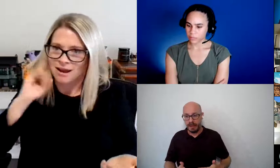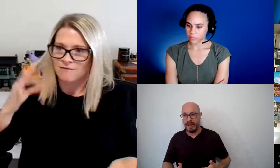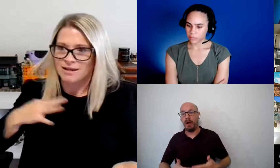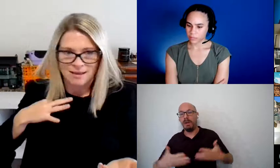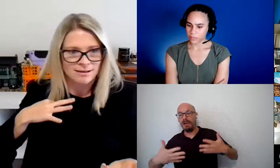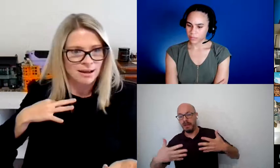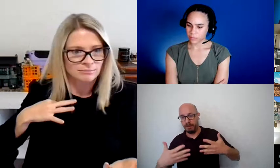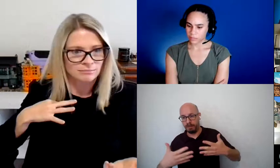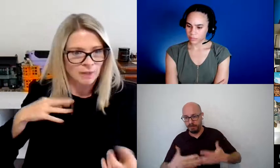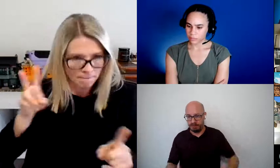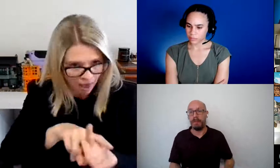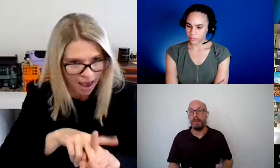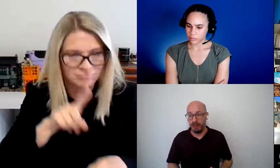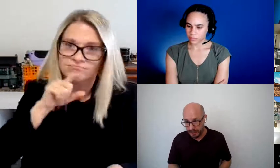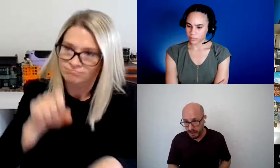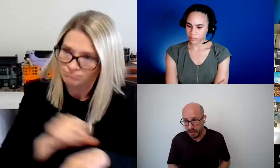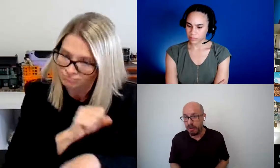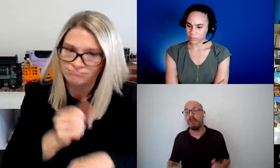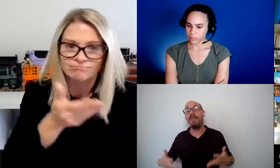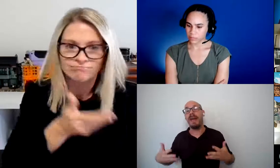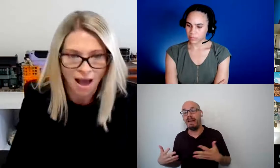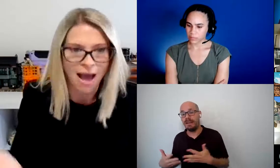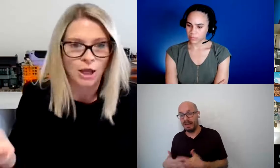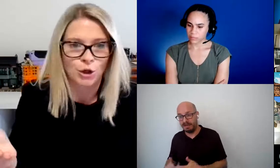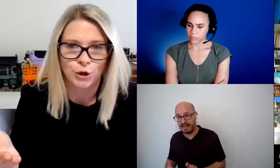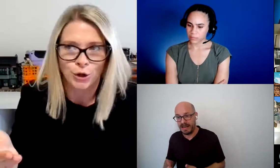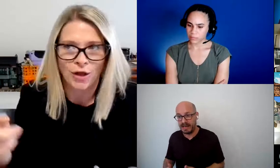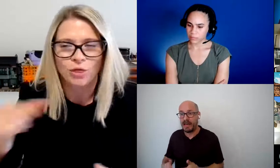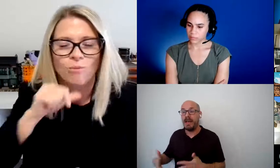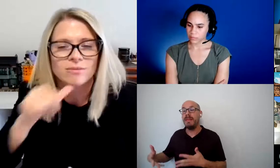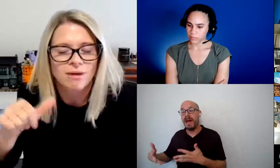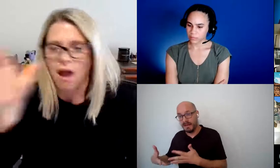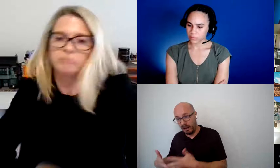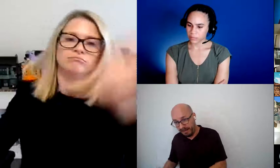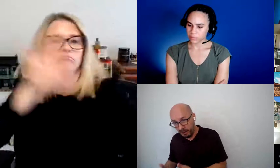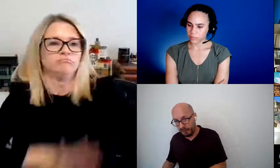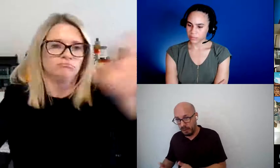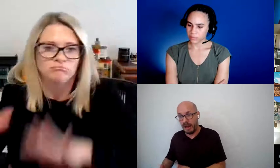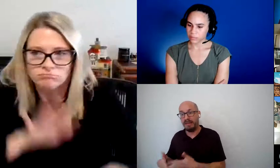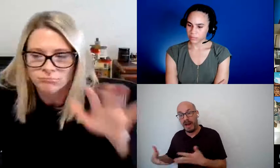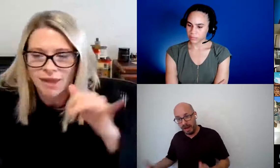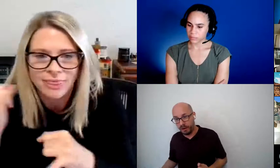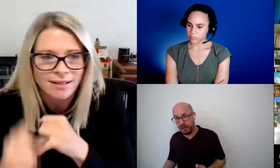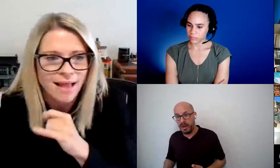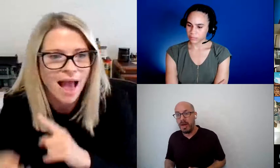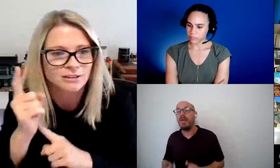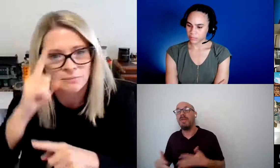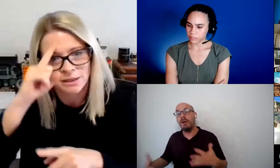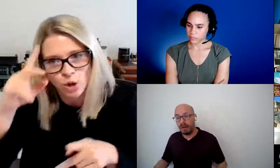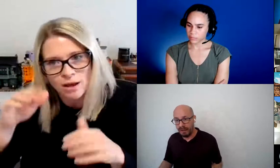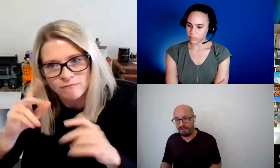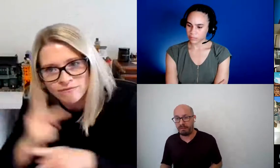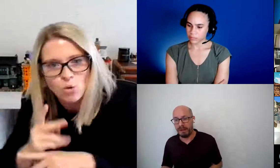in helping develop a plan, so if they have a Deaf candidate that does interview and is hired, they're not left